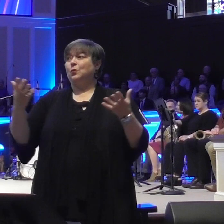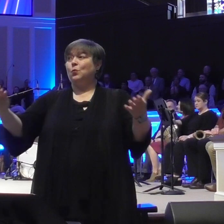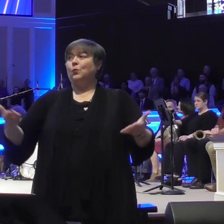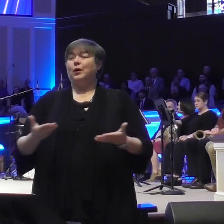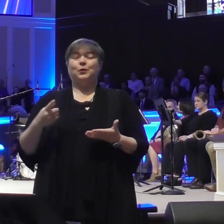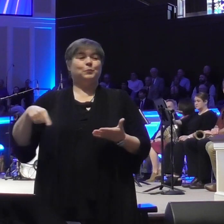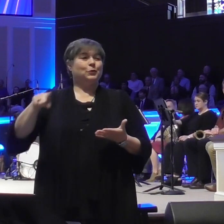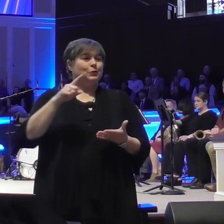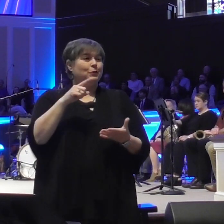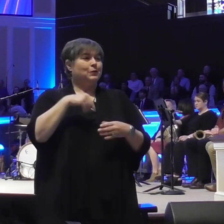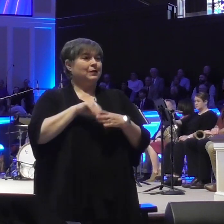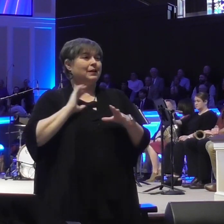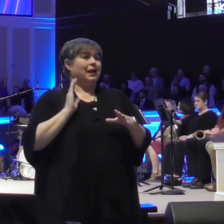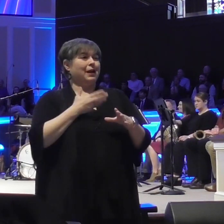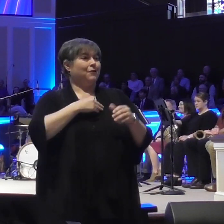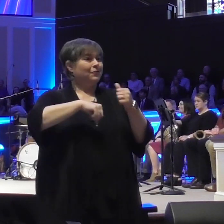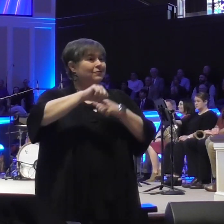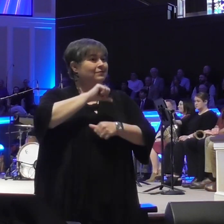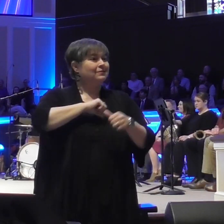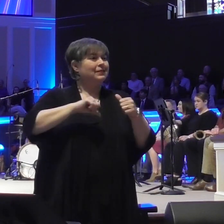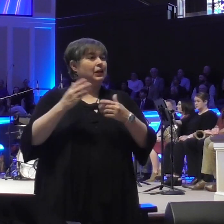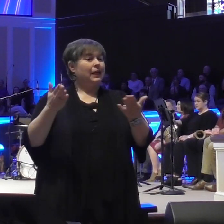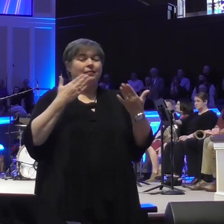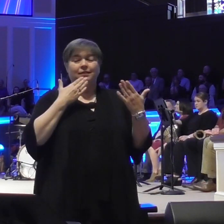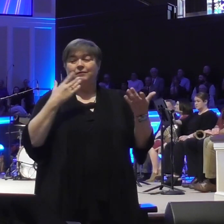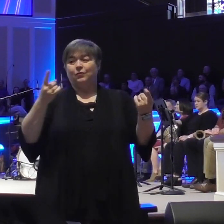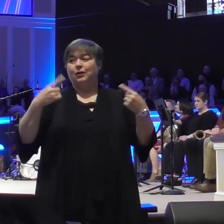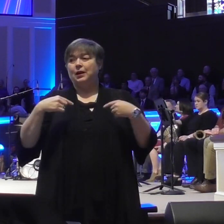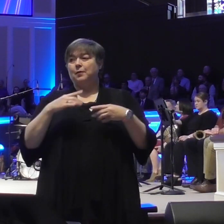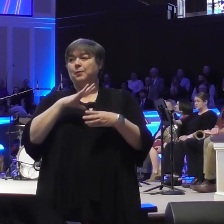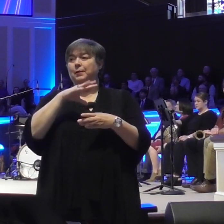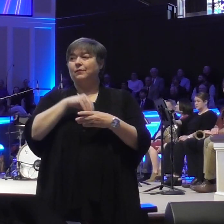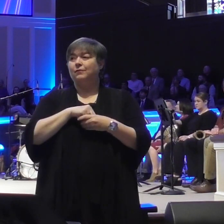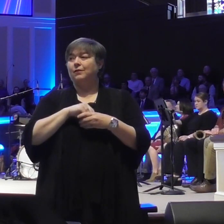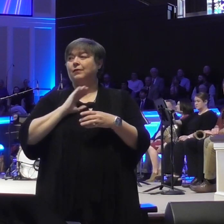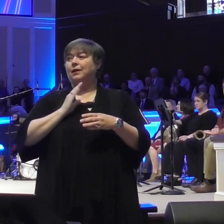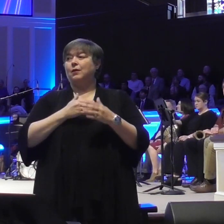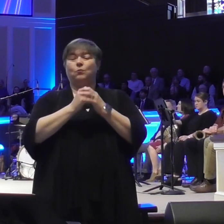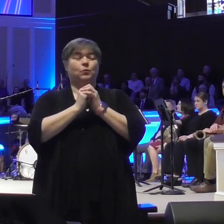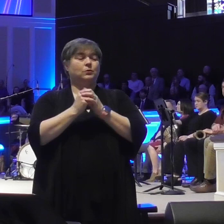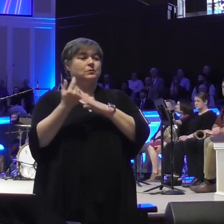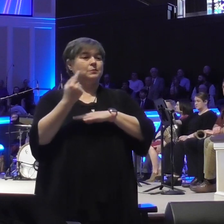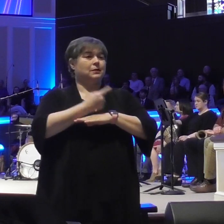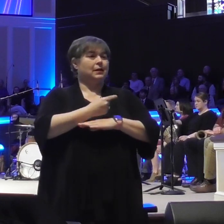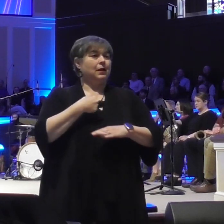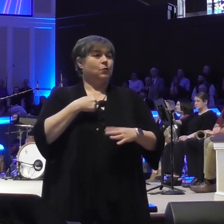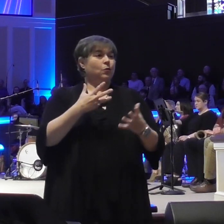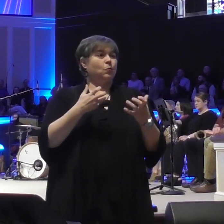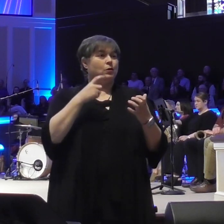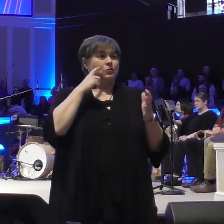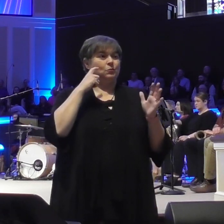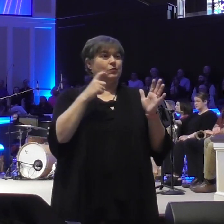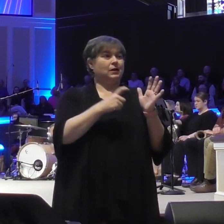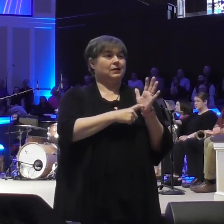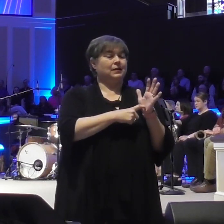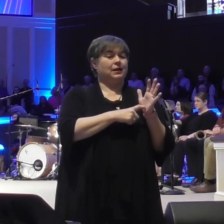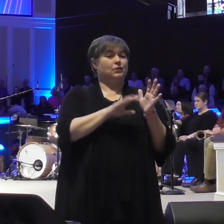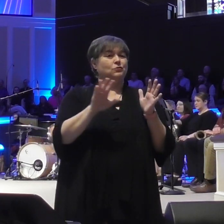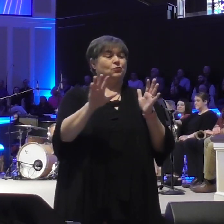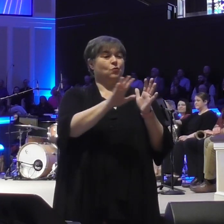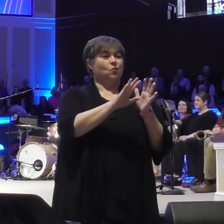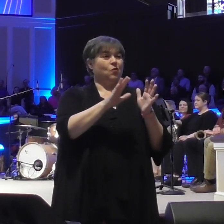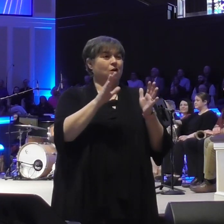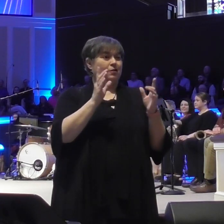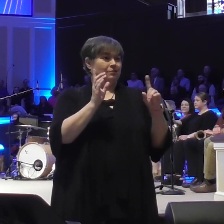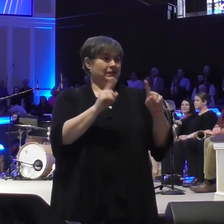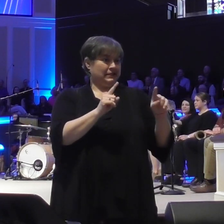fellowship. Thank you for coming and being a part of our worship today. We want to recognize your attendance today. The way you can do that is text the